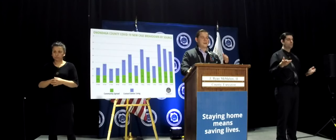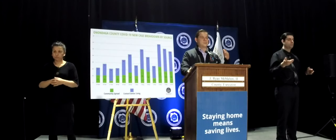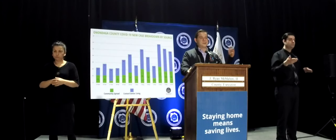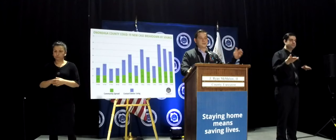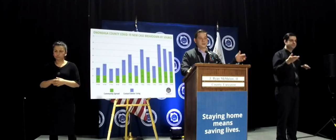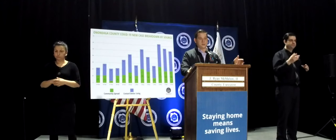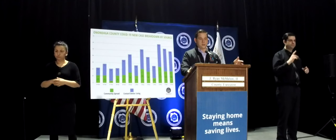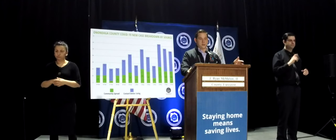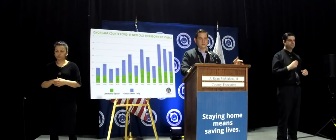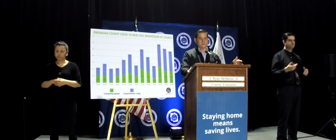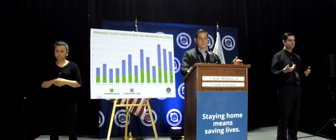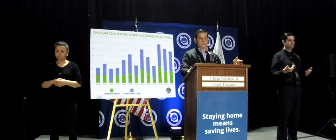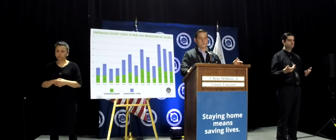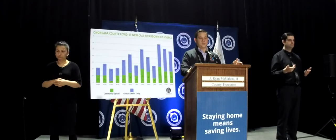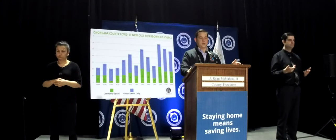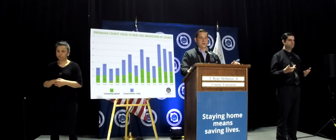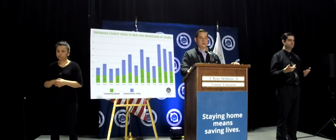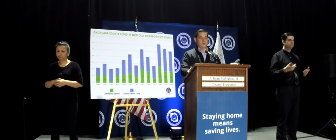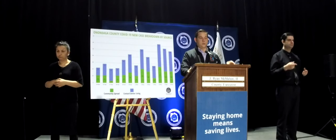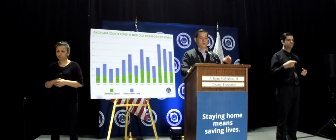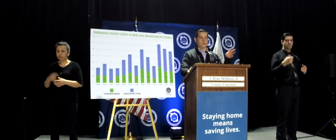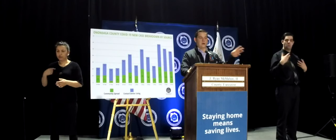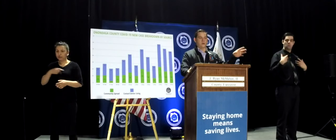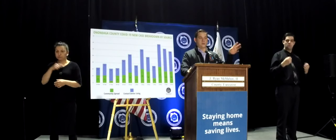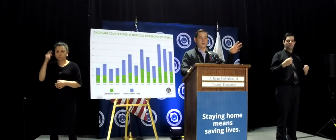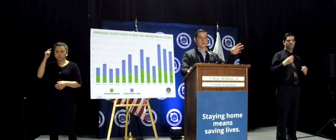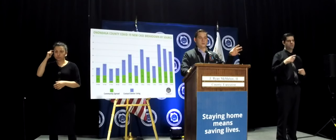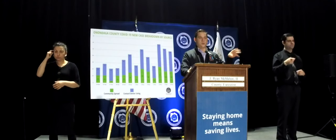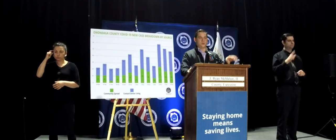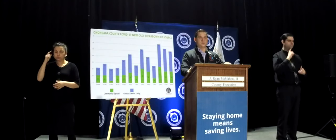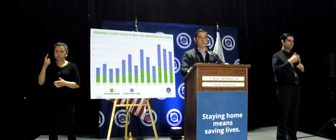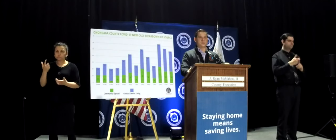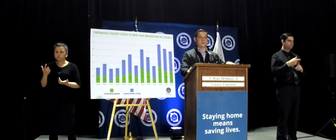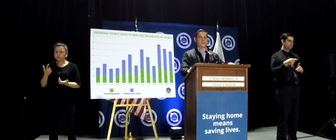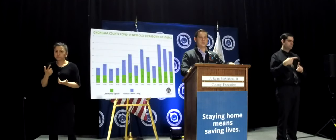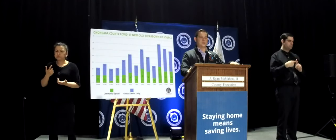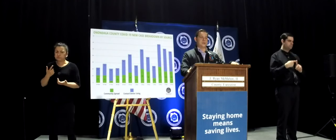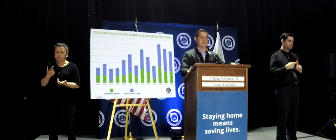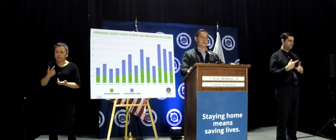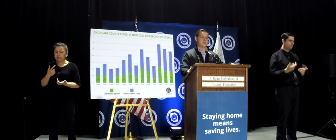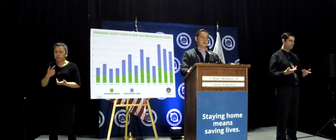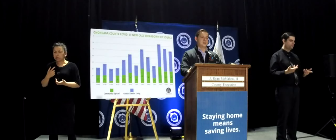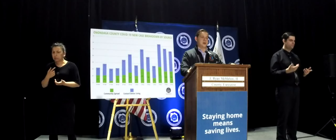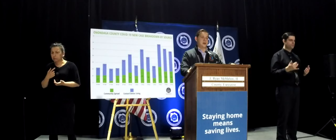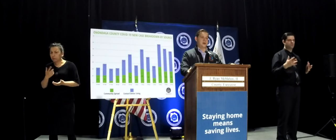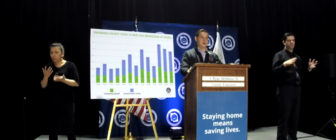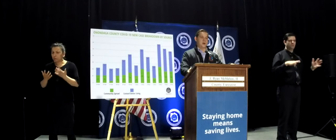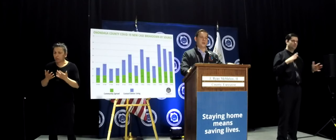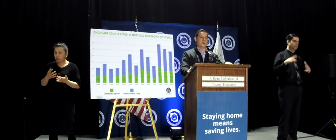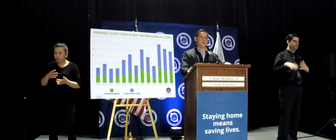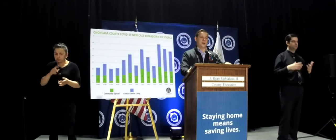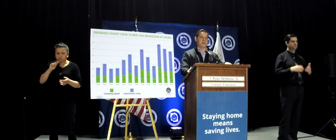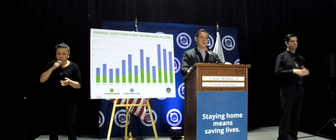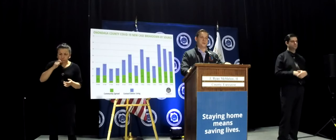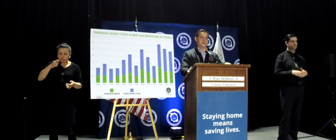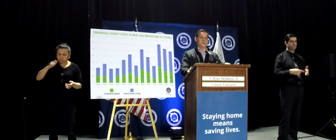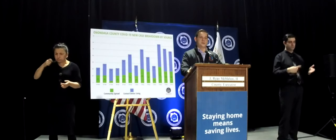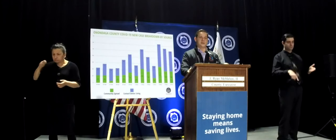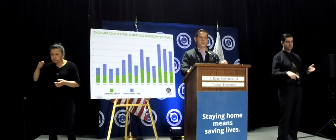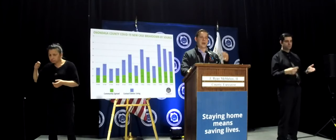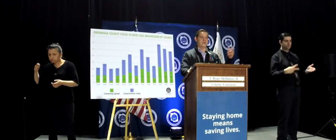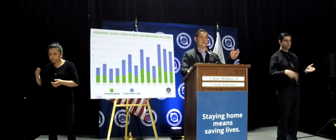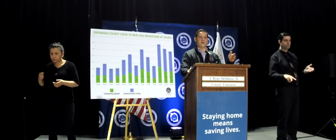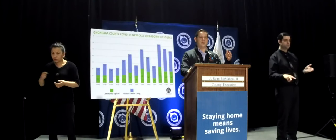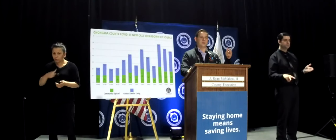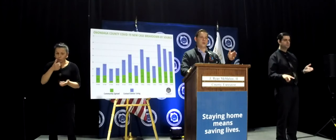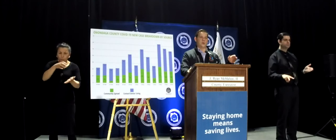our assumption's going to be, and it will prove out over the next few weeks as we continue to test other independent living facilities